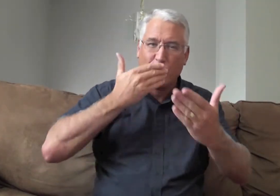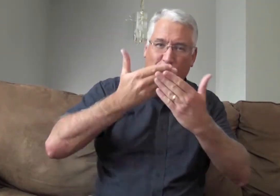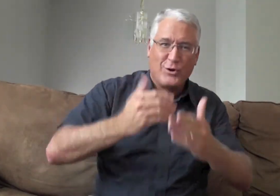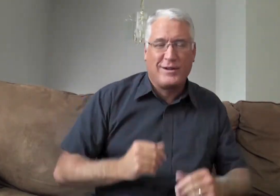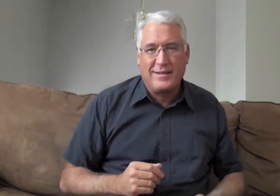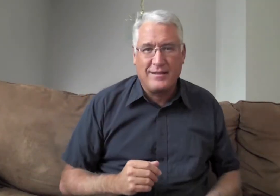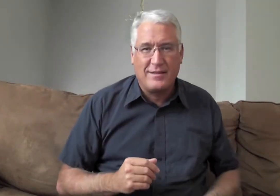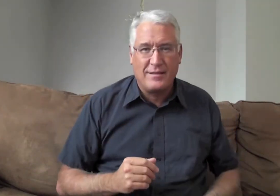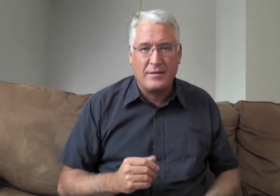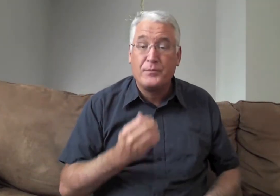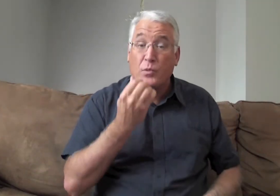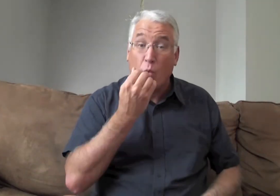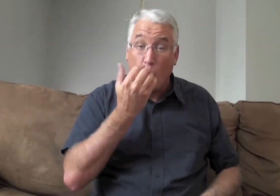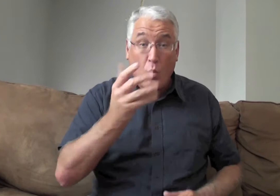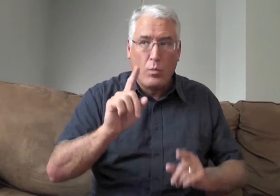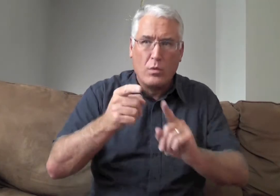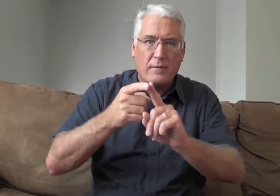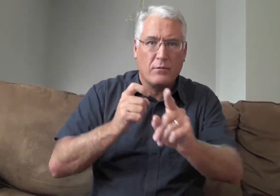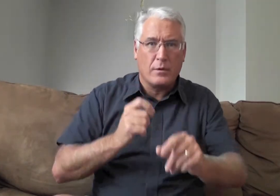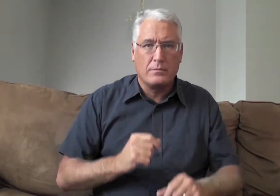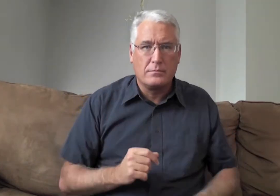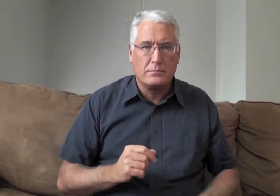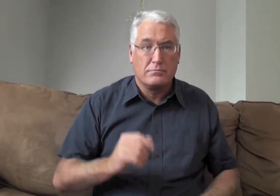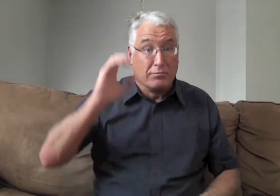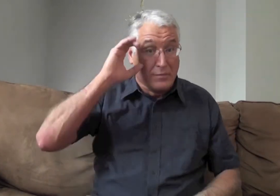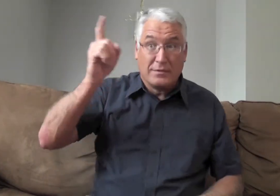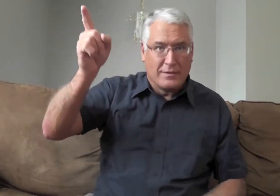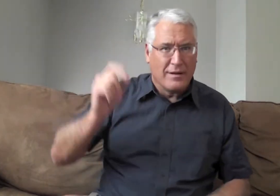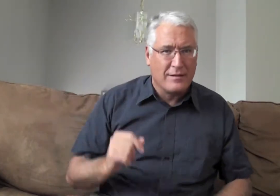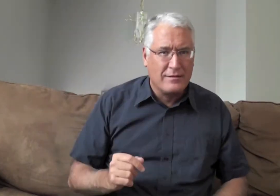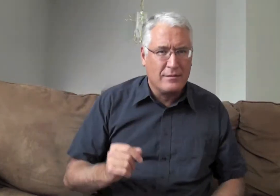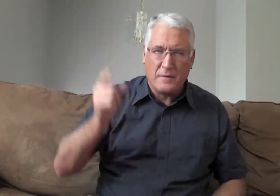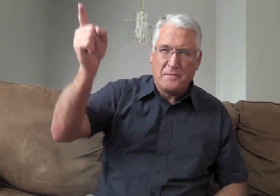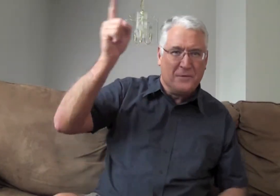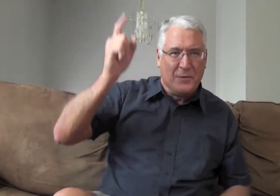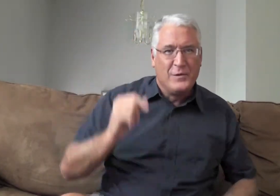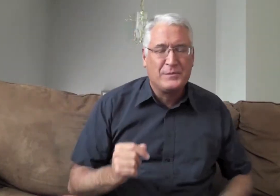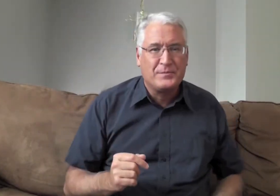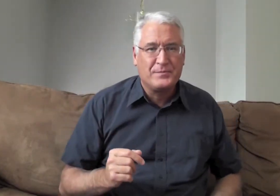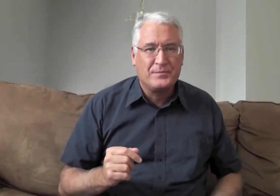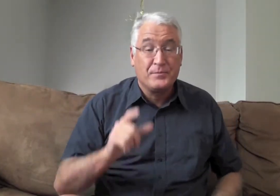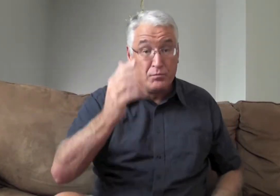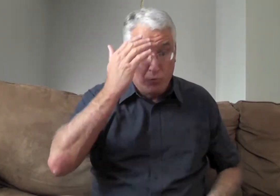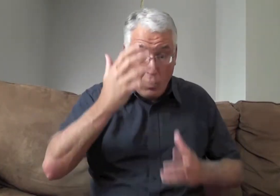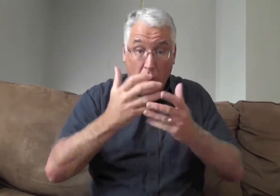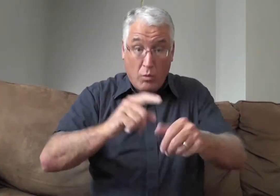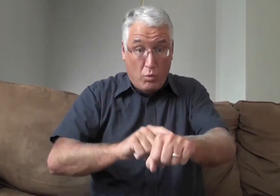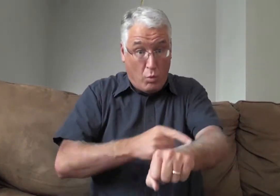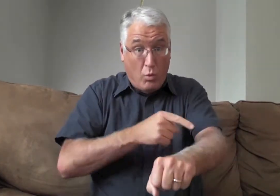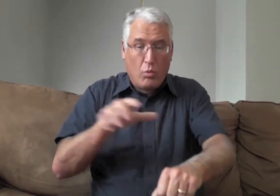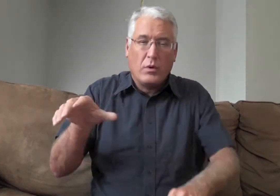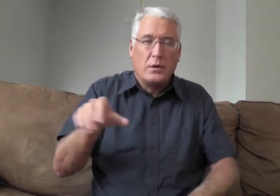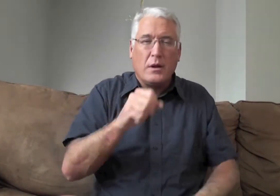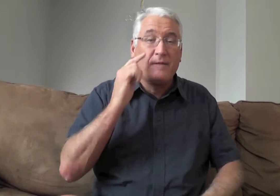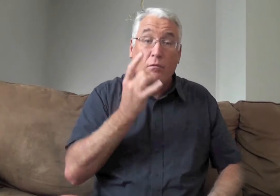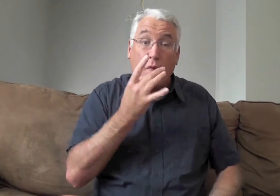warmth, and it feels good. Now remember that warmth that is from the sun that feels so good, it takes a very